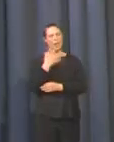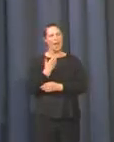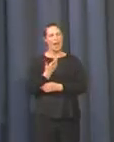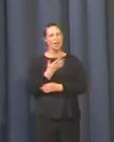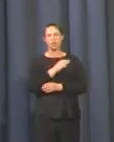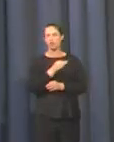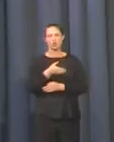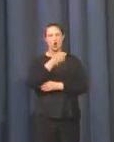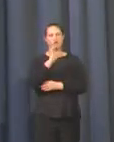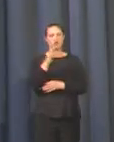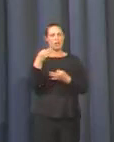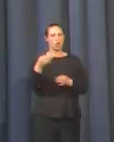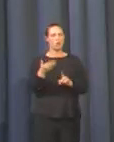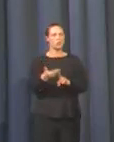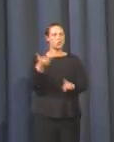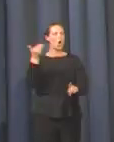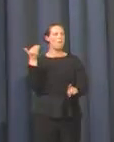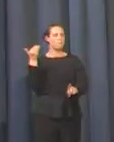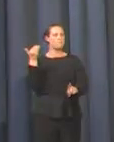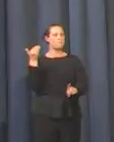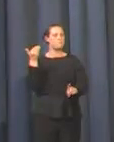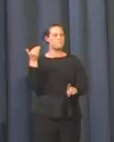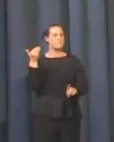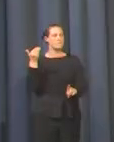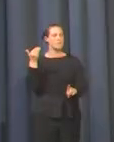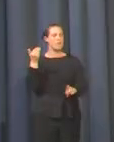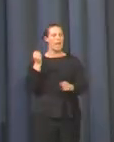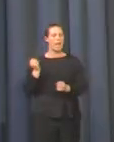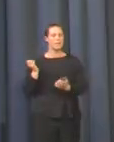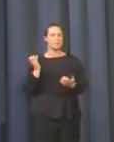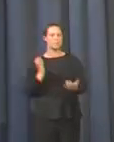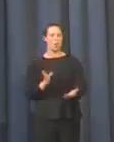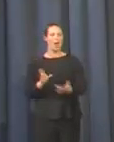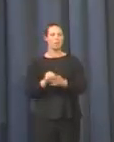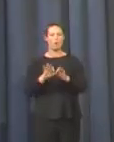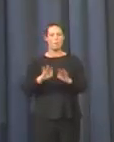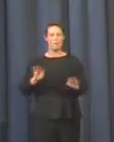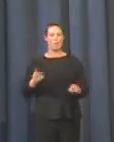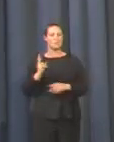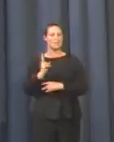drink notice and reinstating the supply.